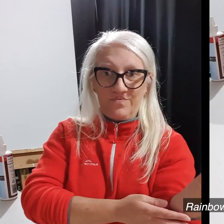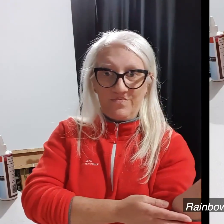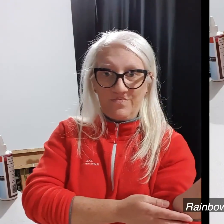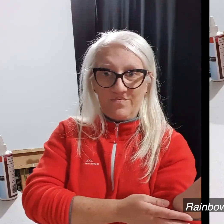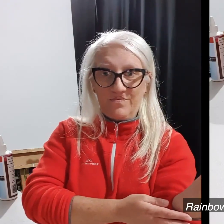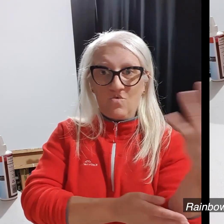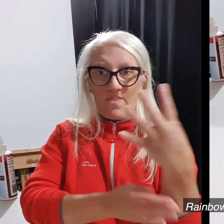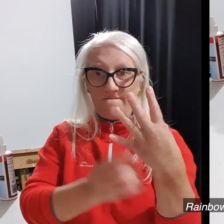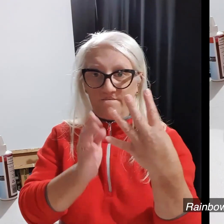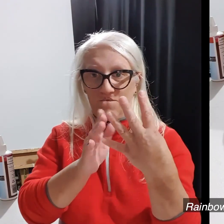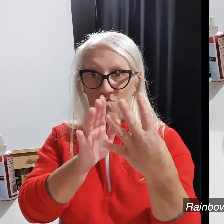Rainbow.